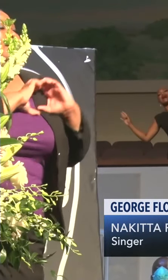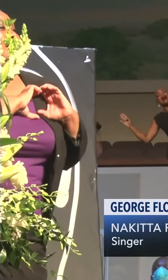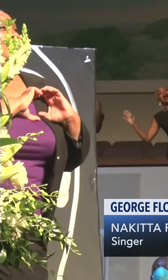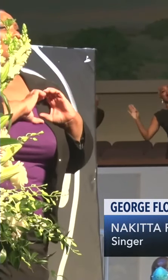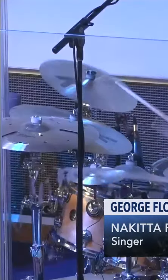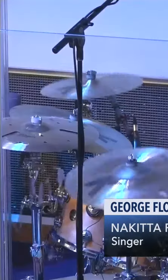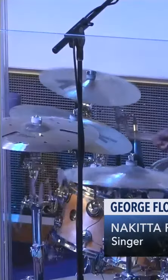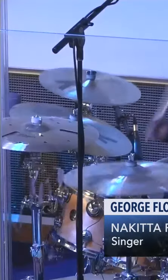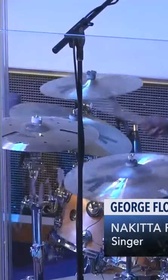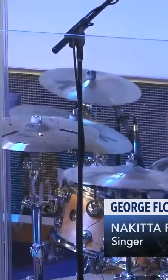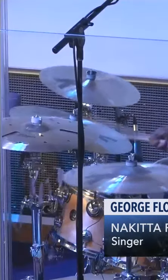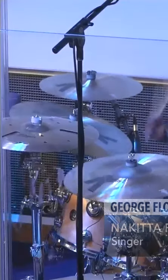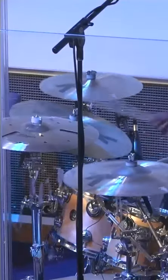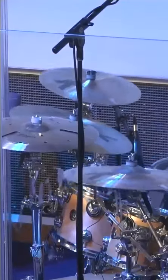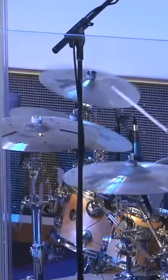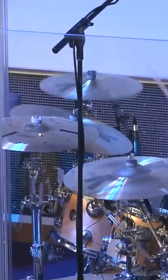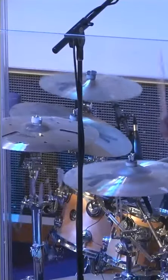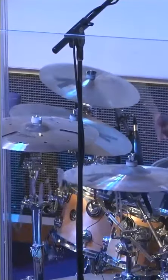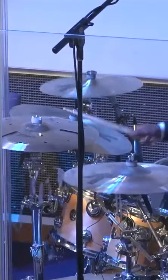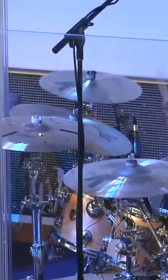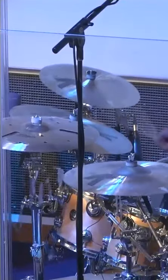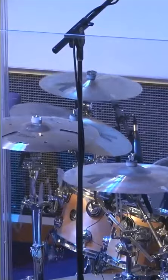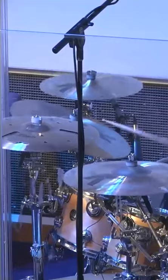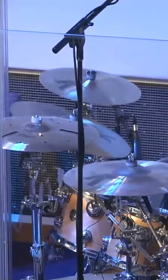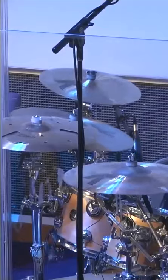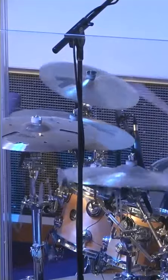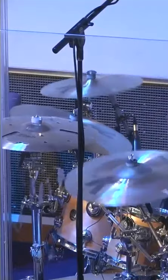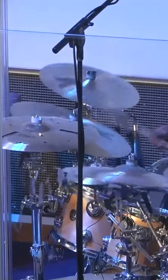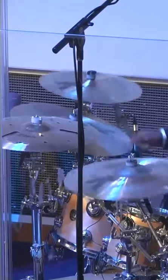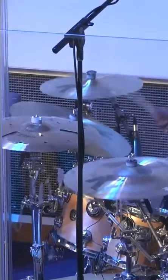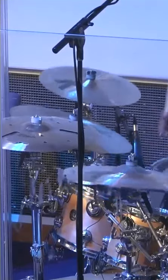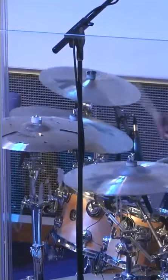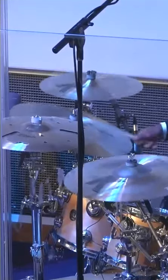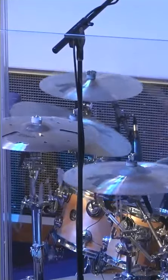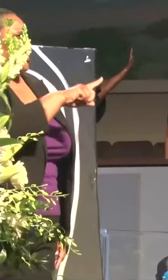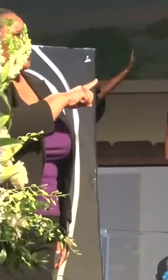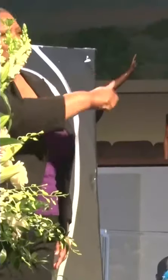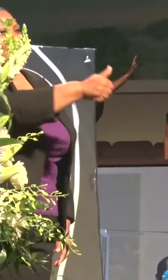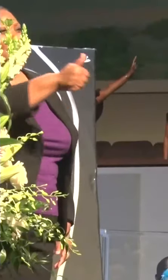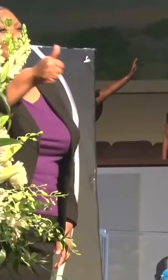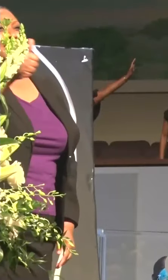rich or poor, till death do us part.